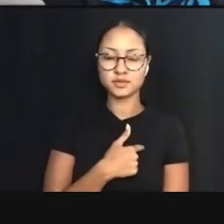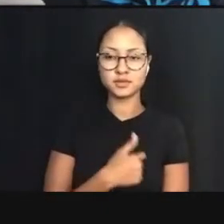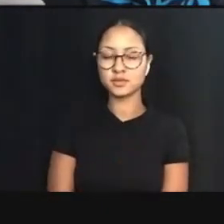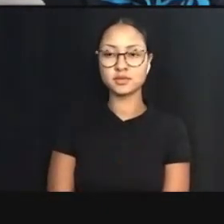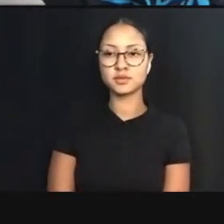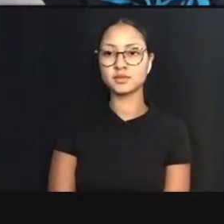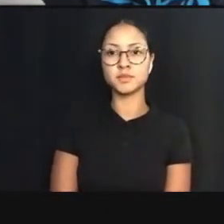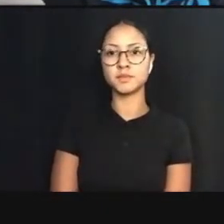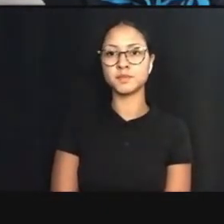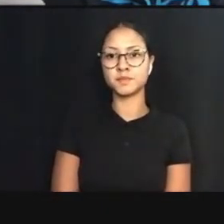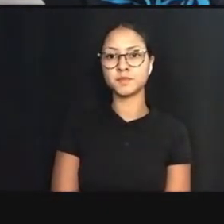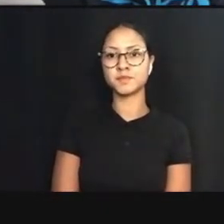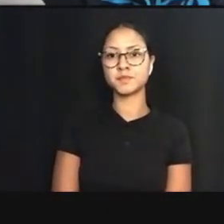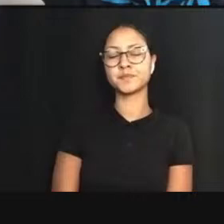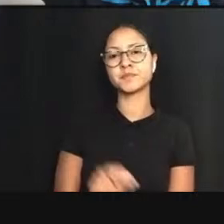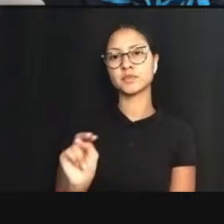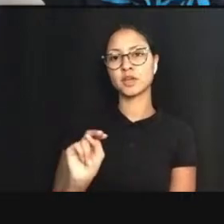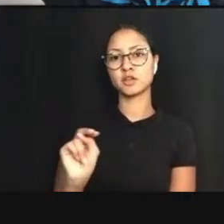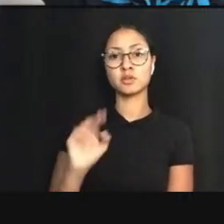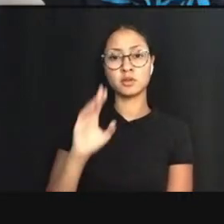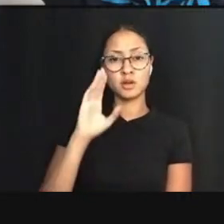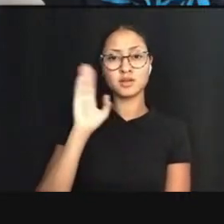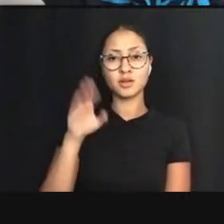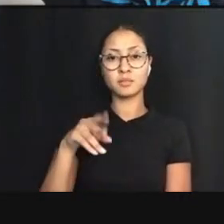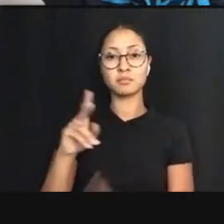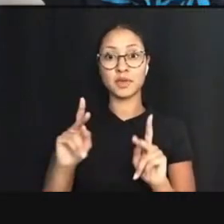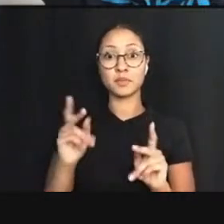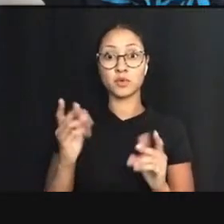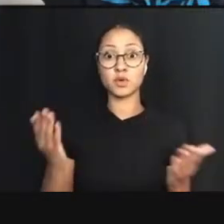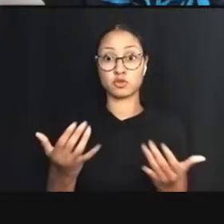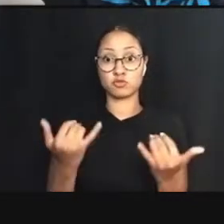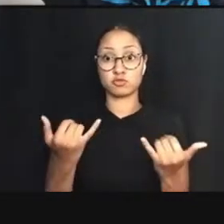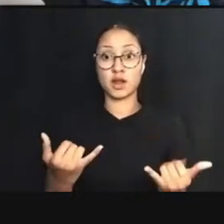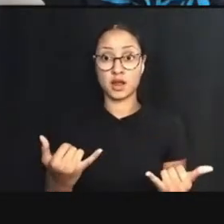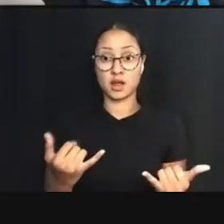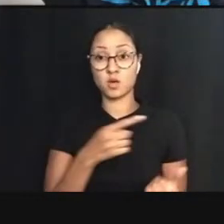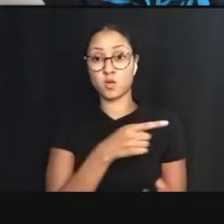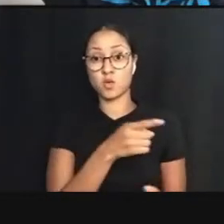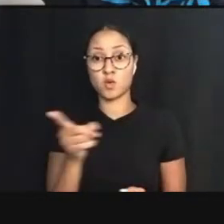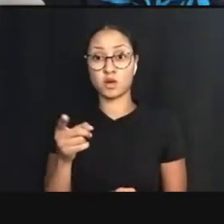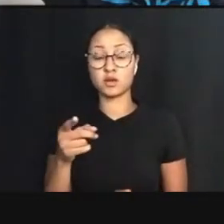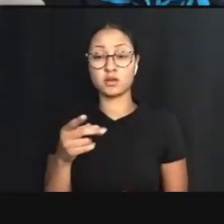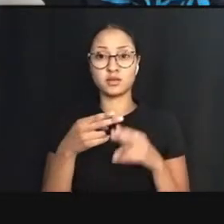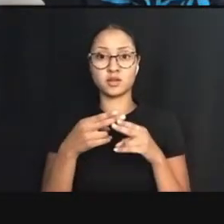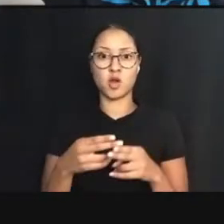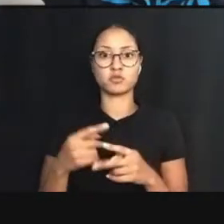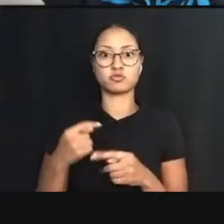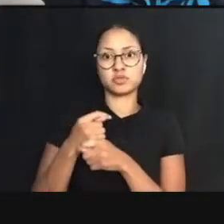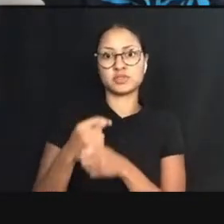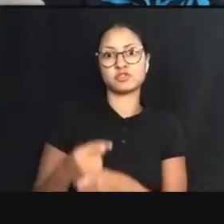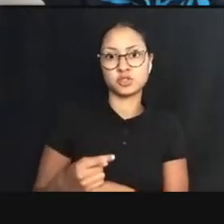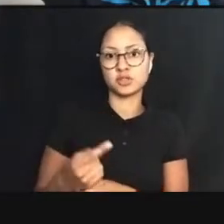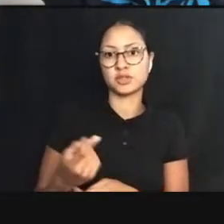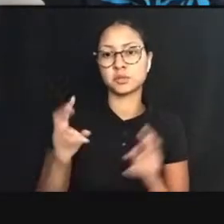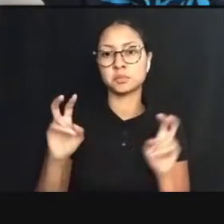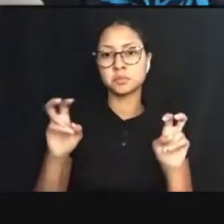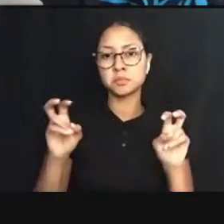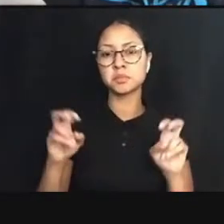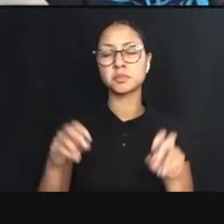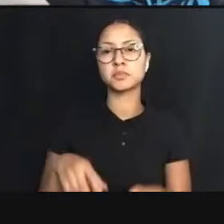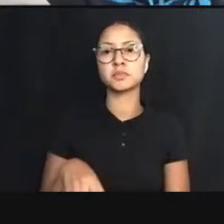that are here now doing what we are calling tradition, we are so far moved from whatever kind of origin folks